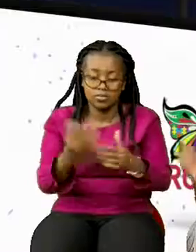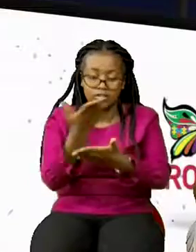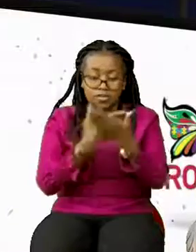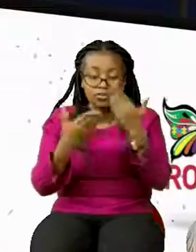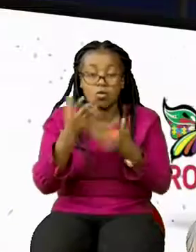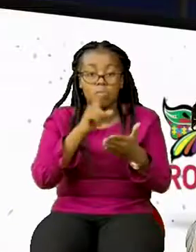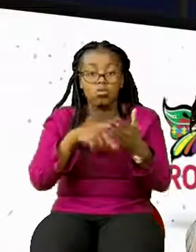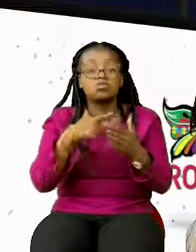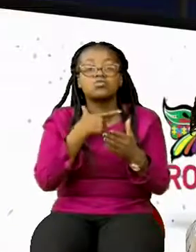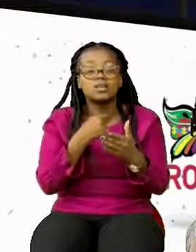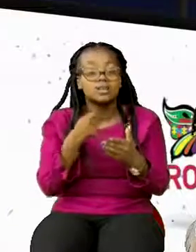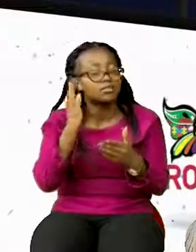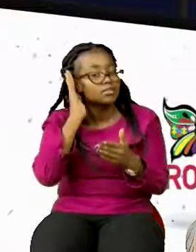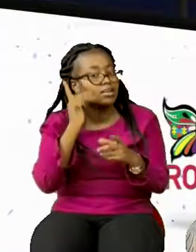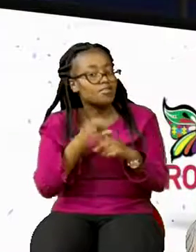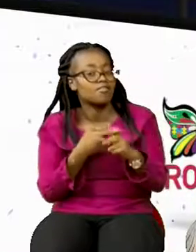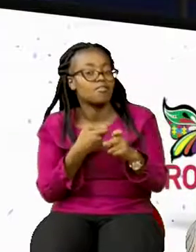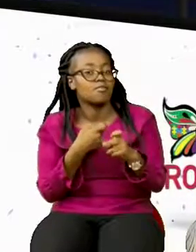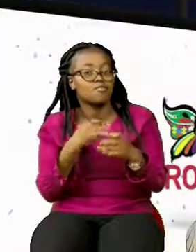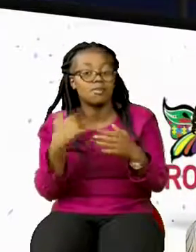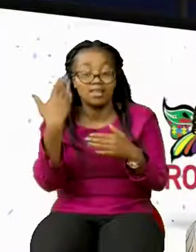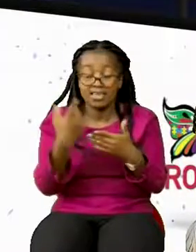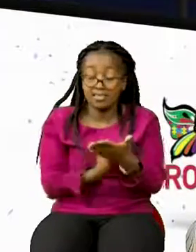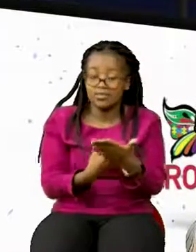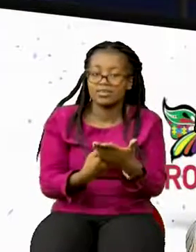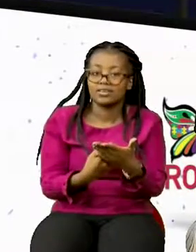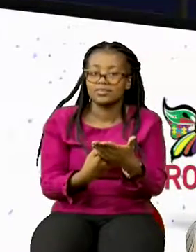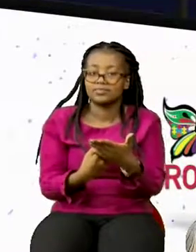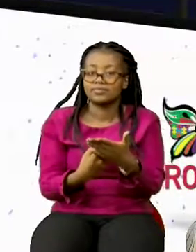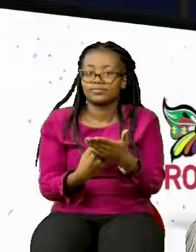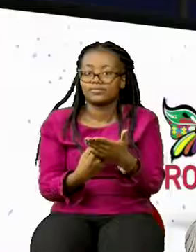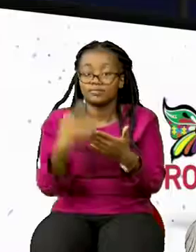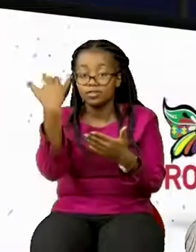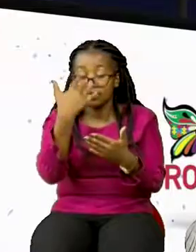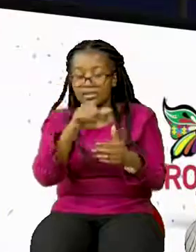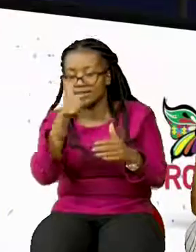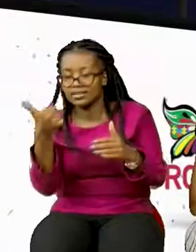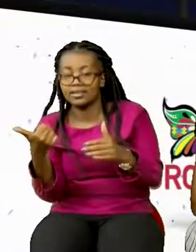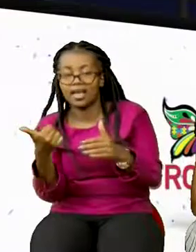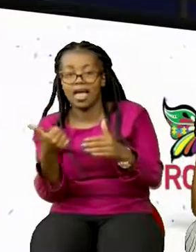conversation. What would you like to hear about next time, or in our season for autism and other